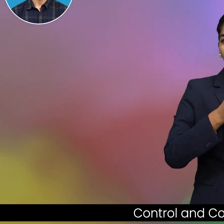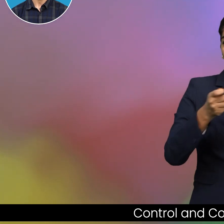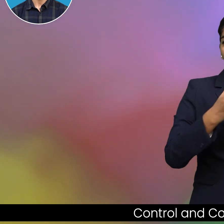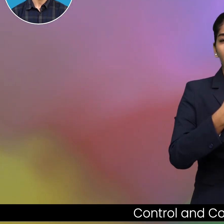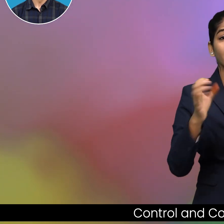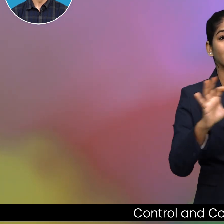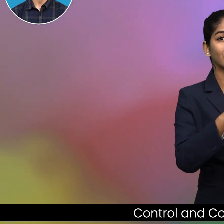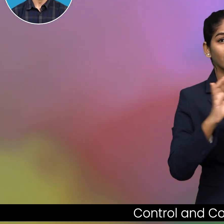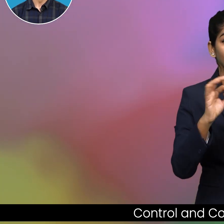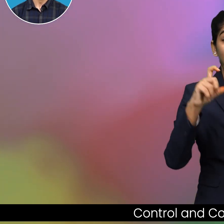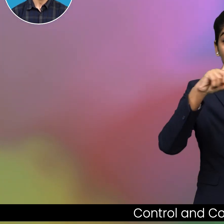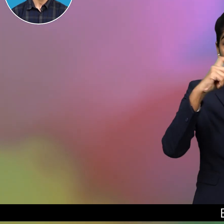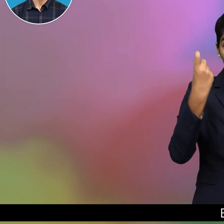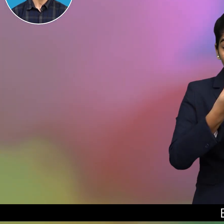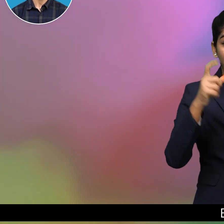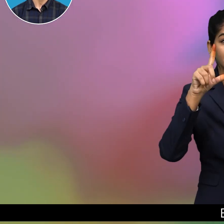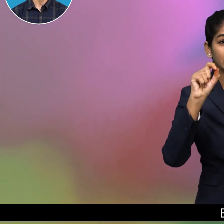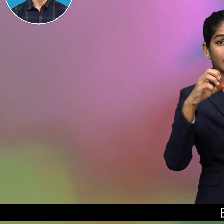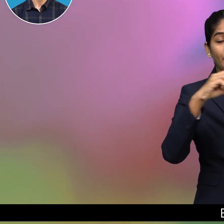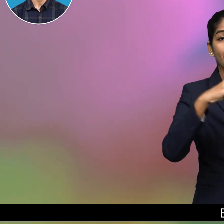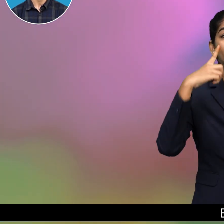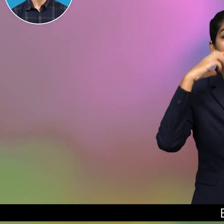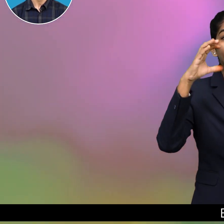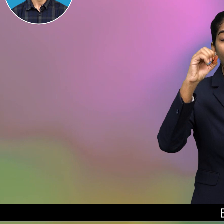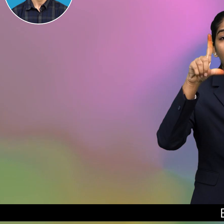Control and Coordination of Class 10 Biology.